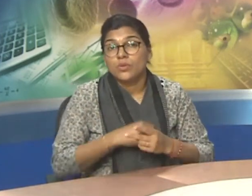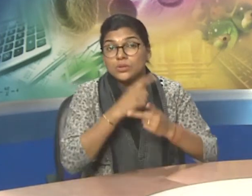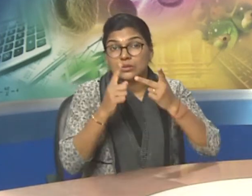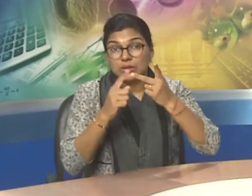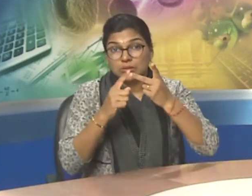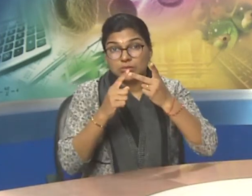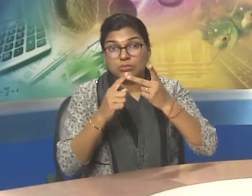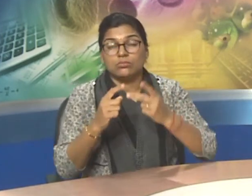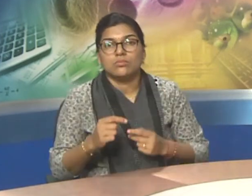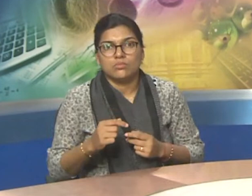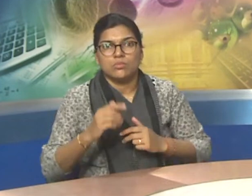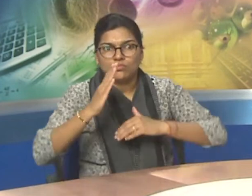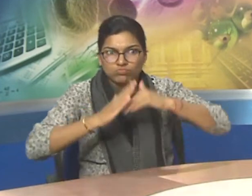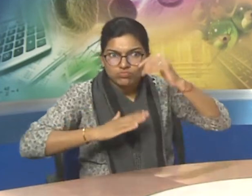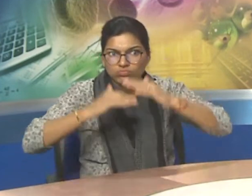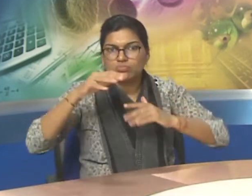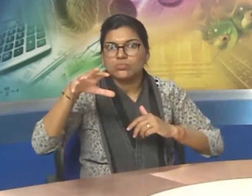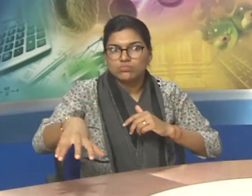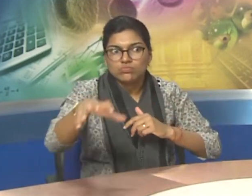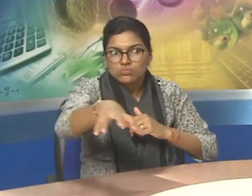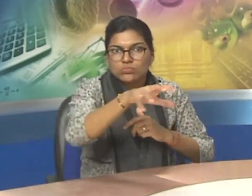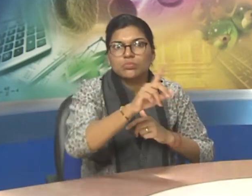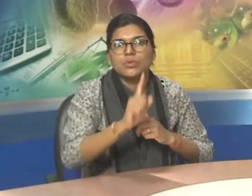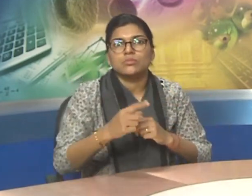The second implication is the library building.